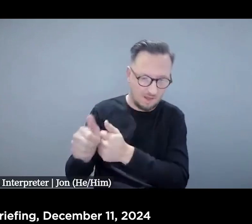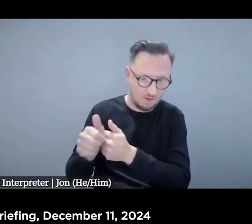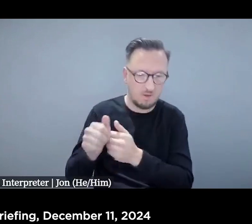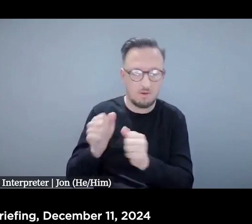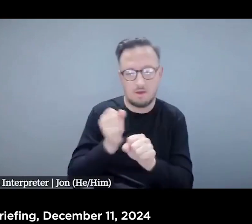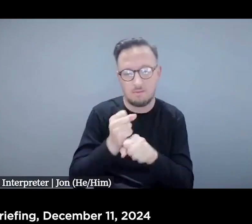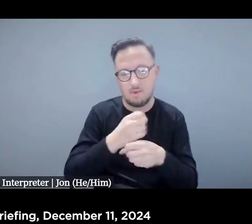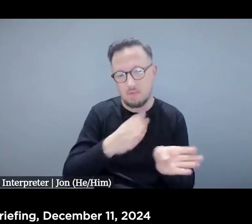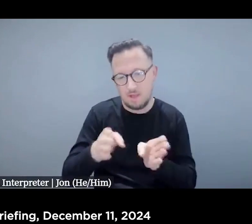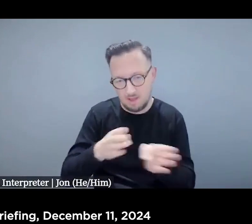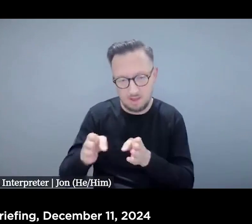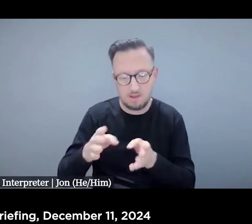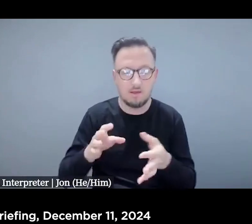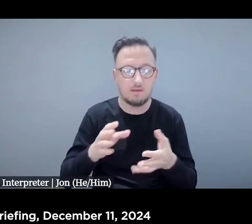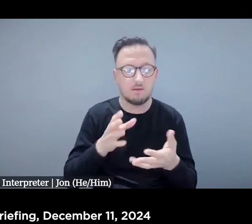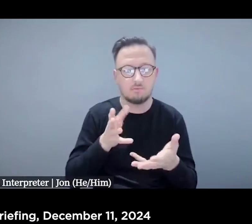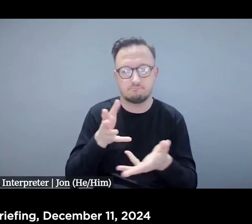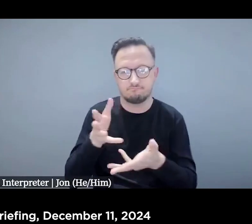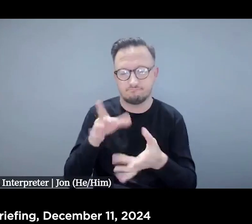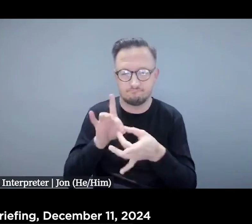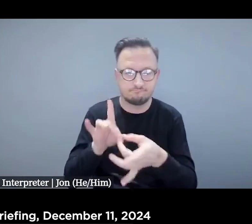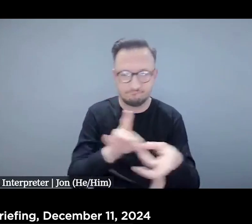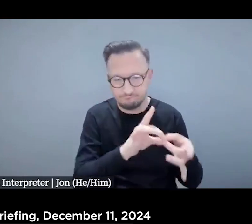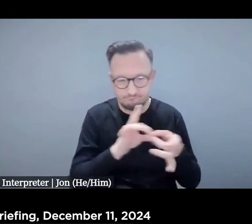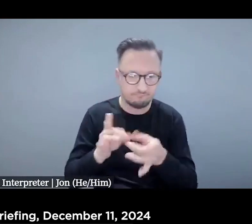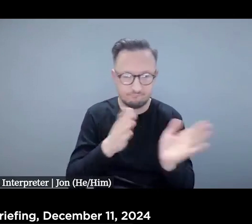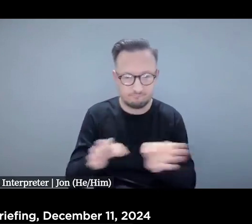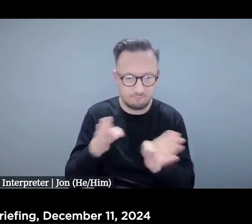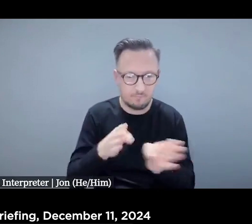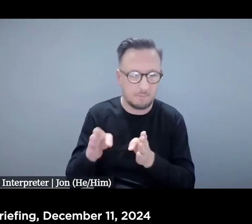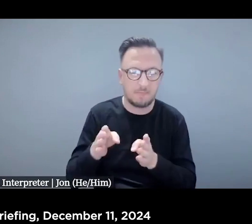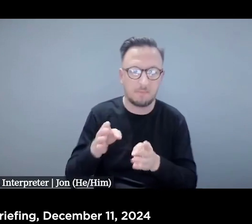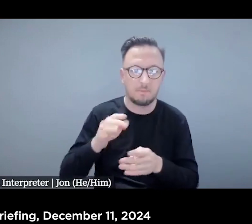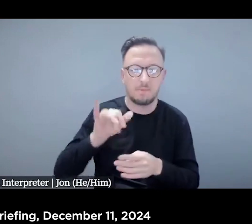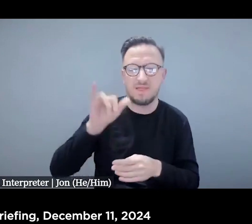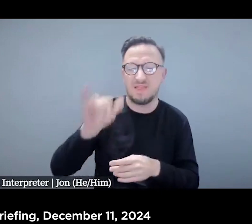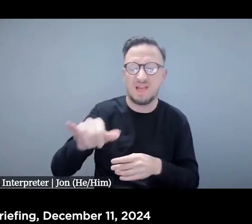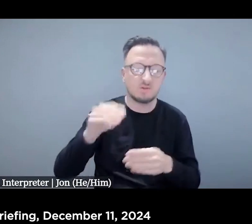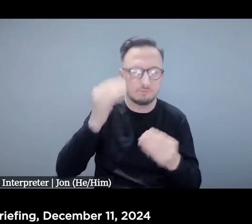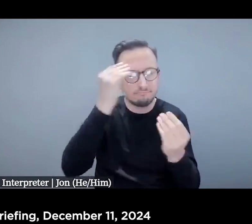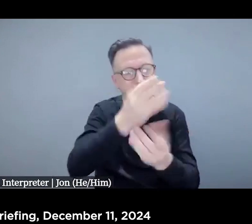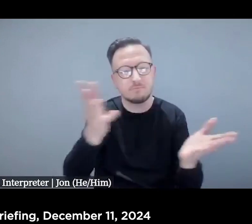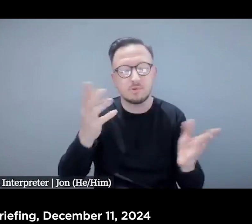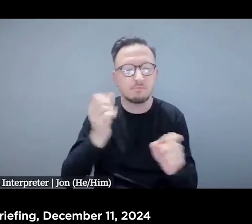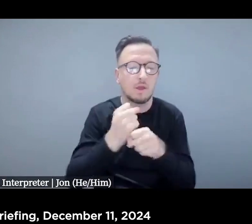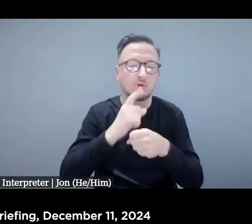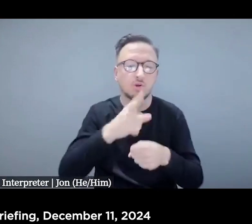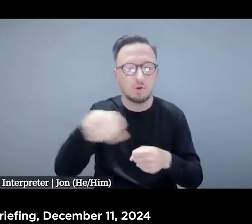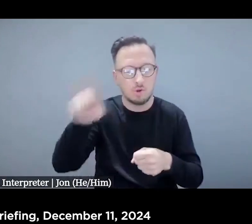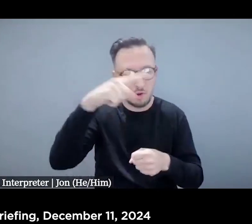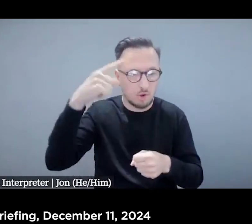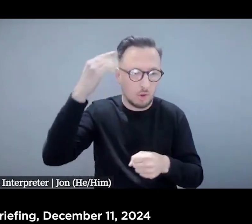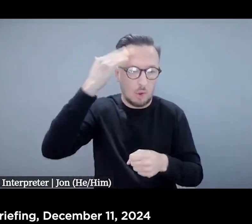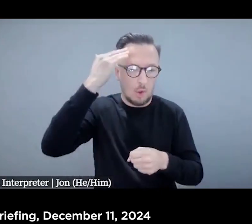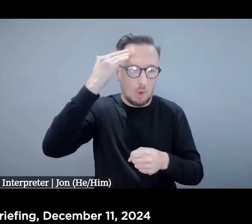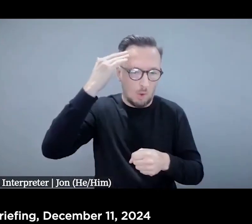and in coordination with local observations. This is just for situational awareness, and we just want to encourage the public